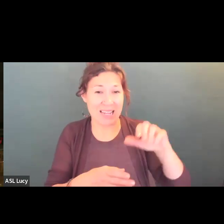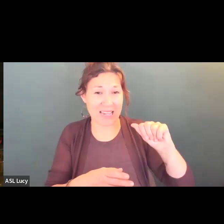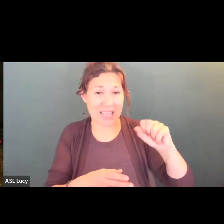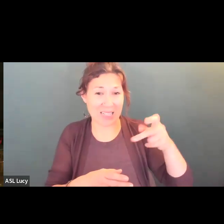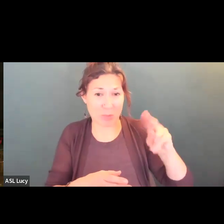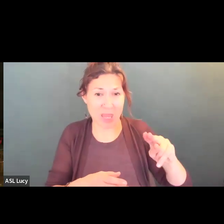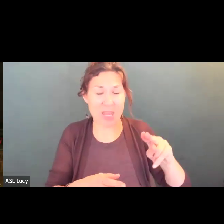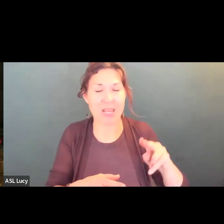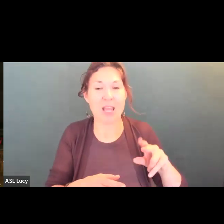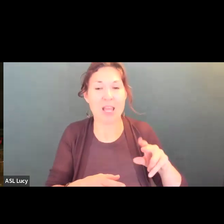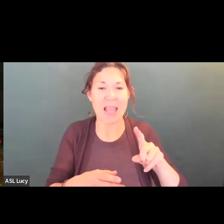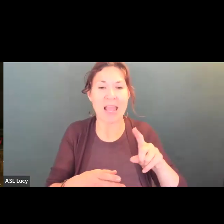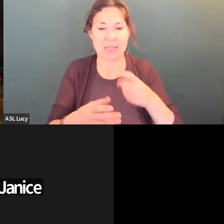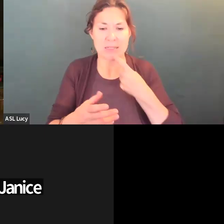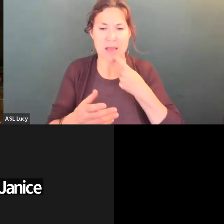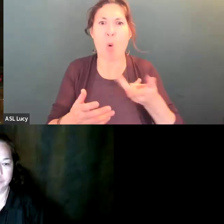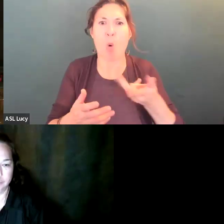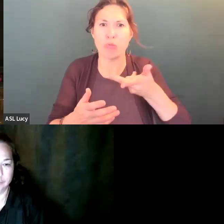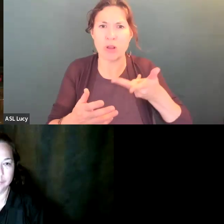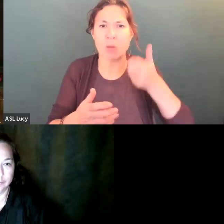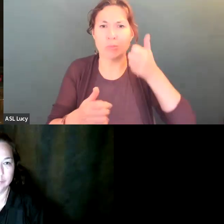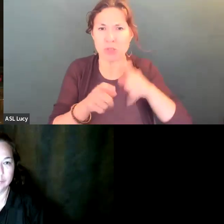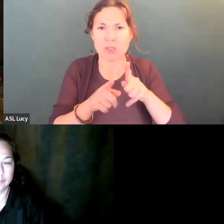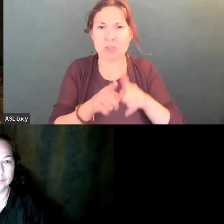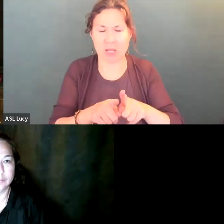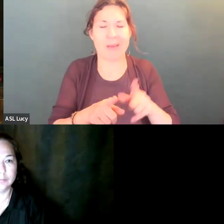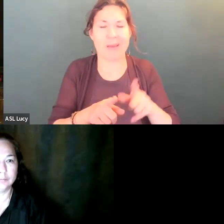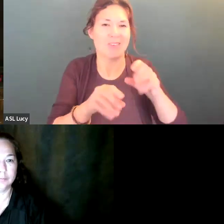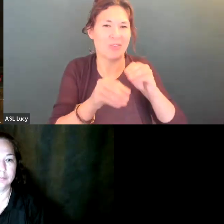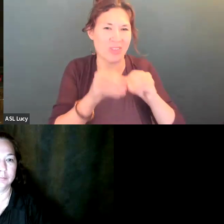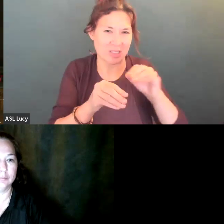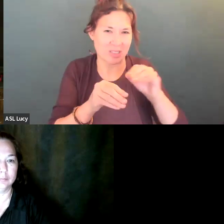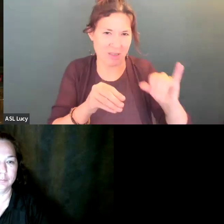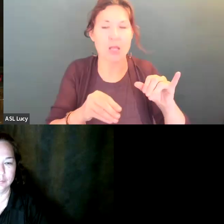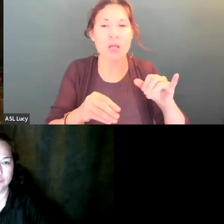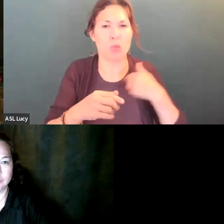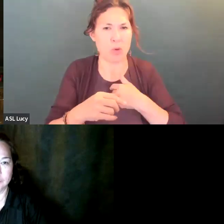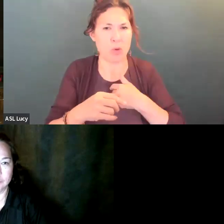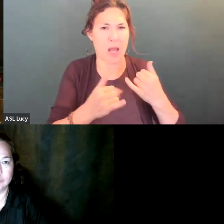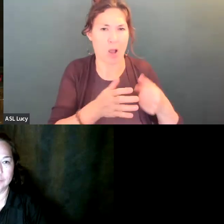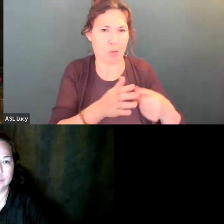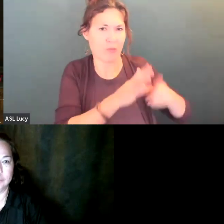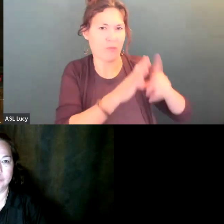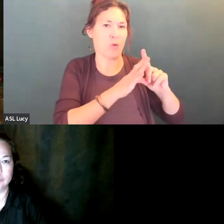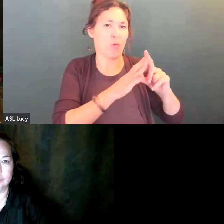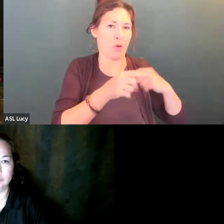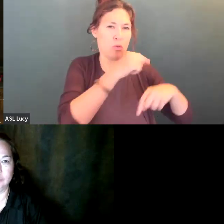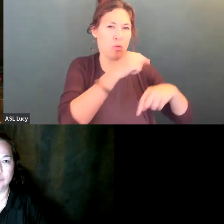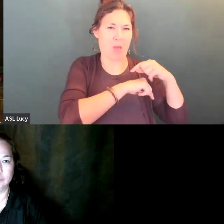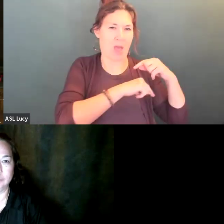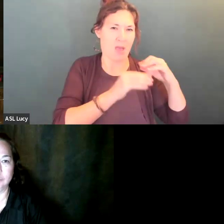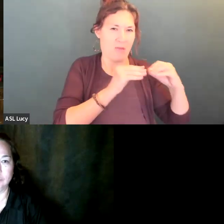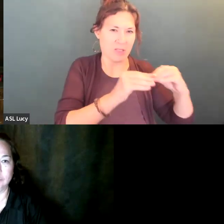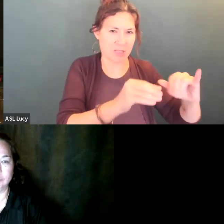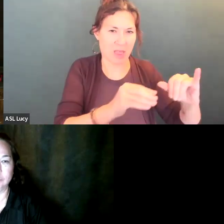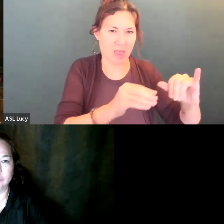now, now we know, now it'll be corrected. And so we're working through correcting some of those right now. And I think we need to continue to think,